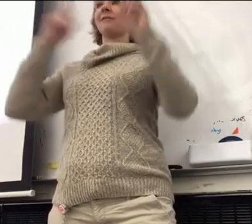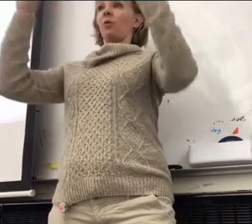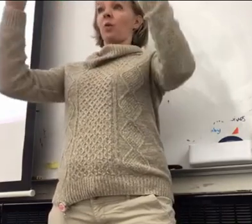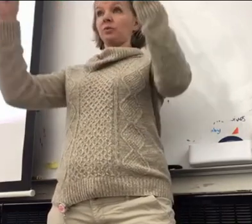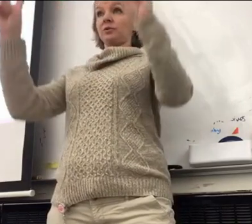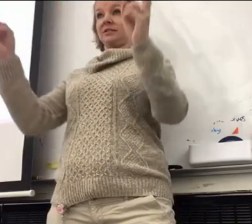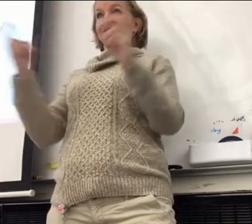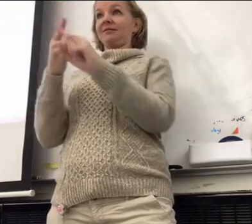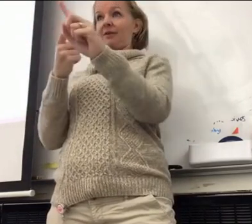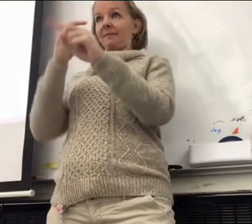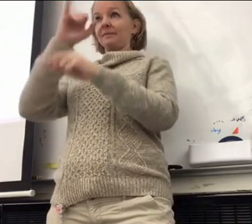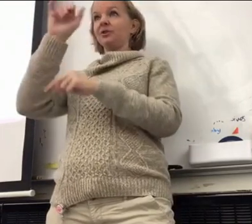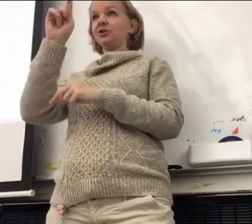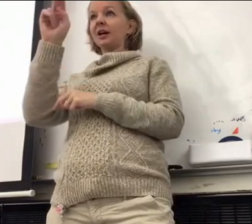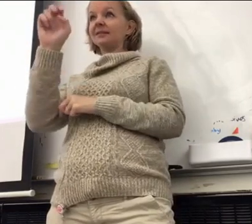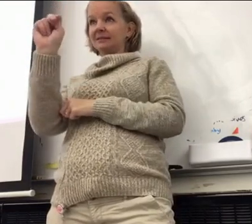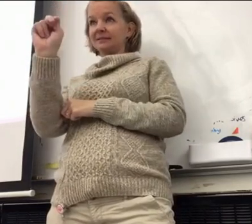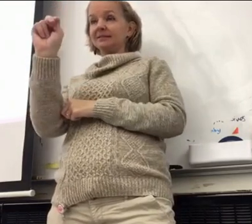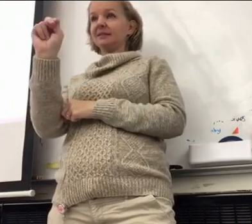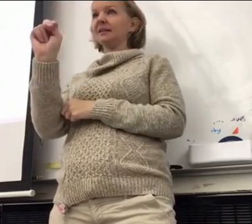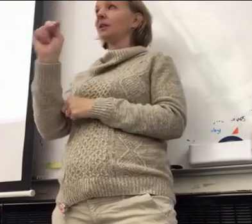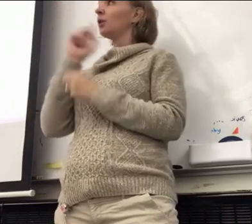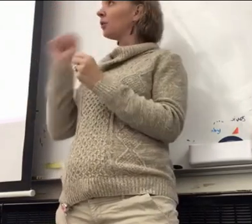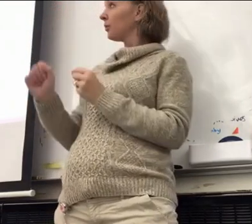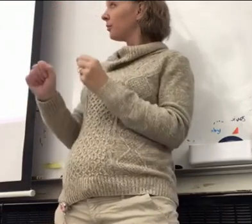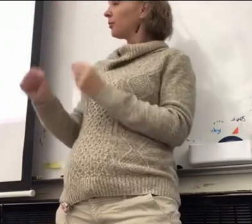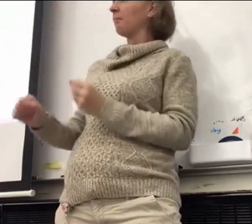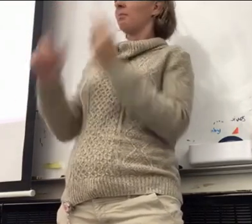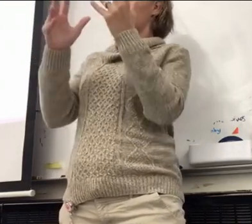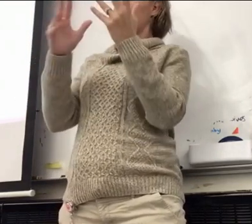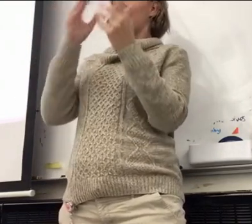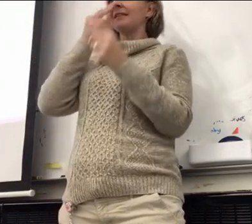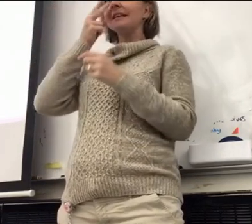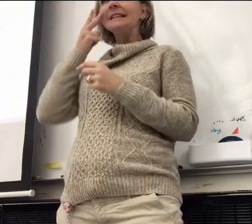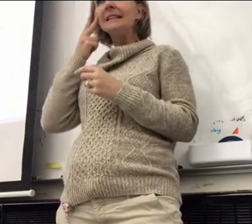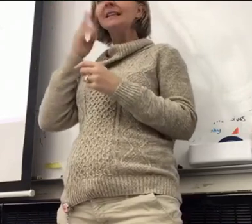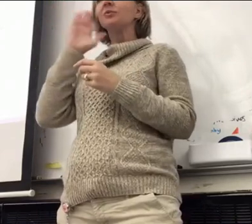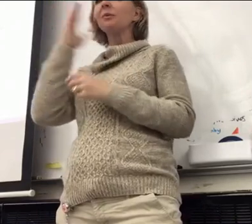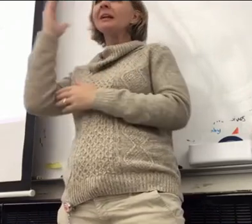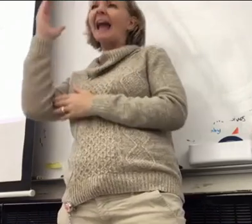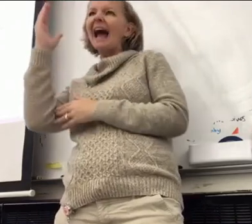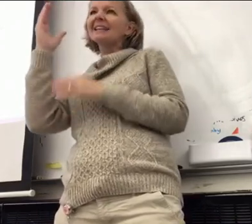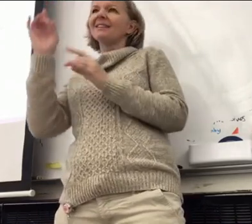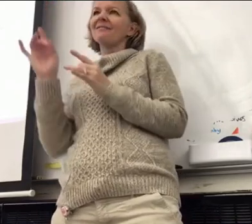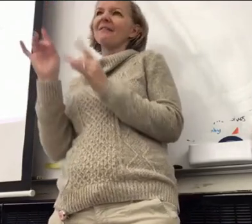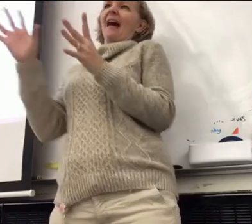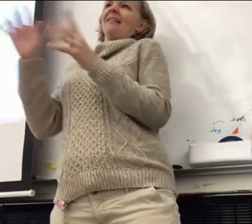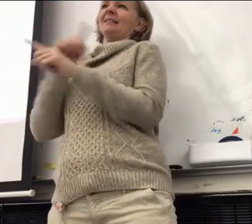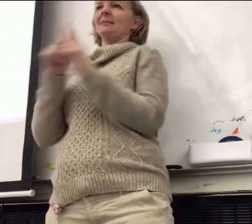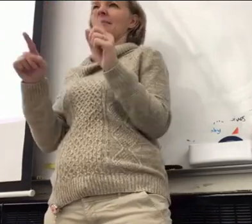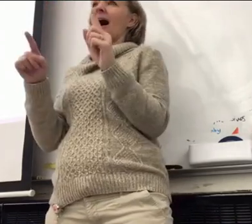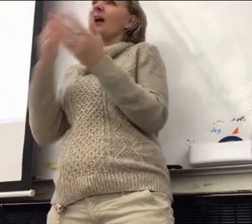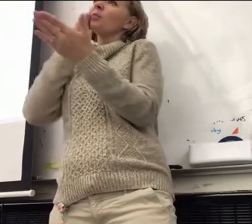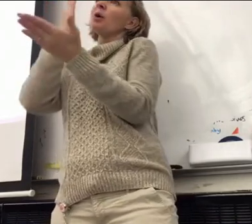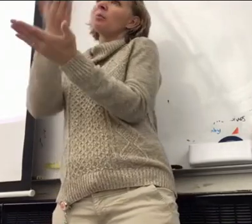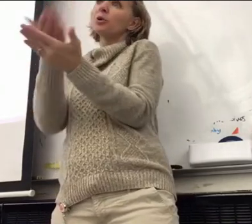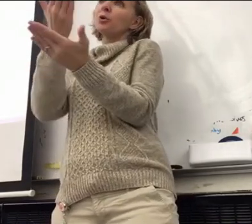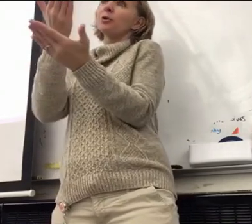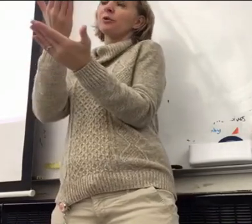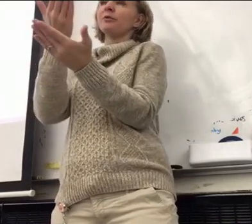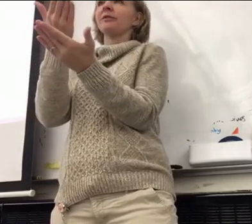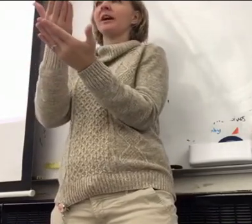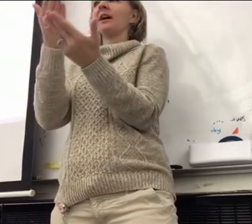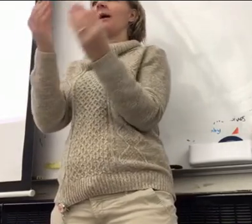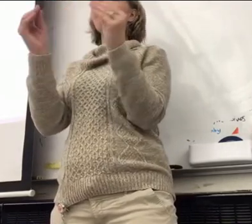Andrew Jackson. So it says, the removal of the Indians would be an act of seeming violence, but it will prove in the end an act of